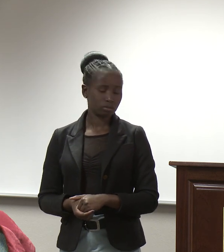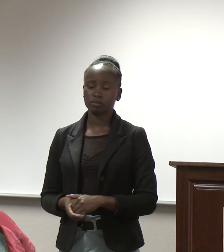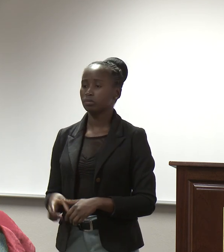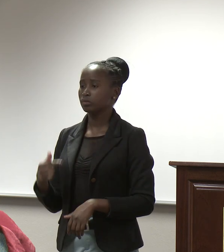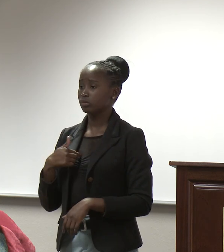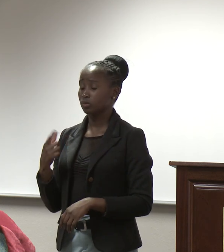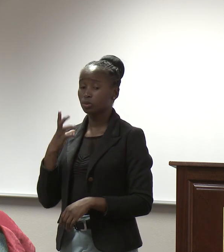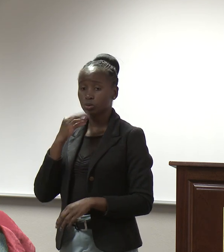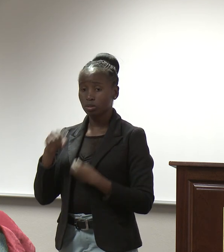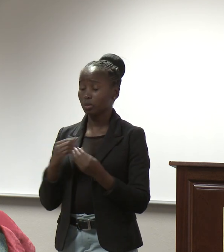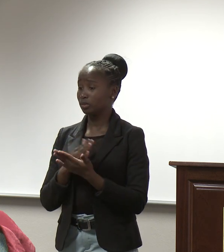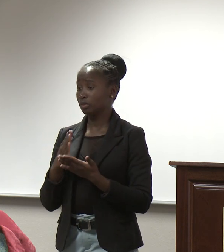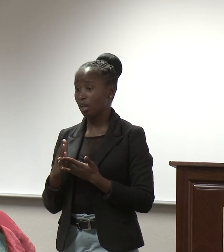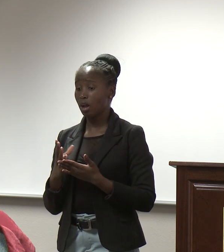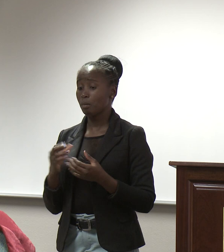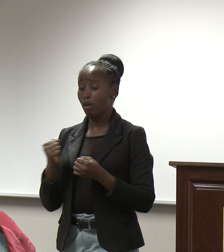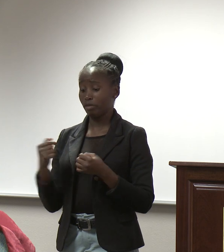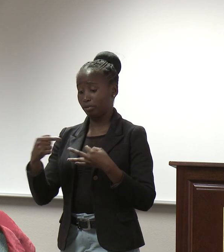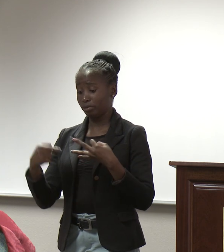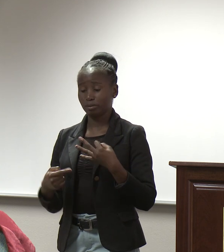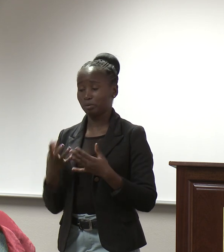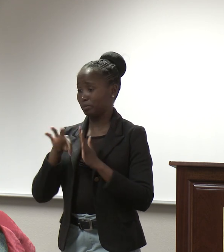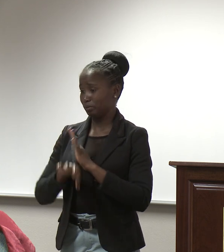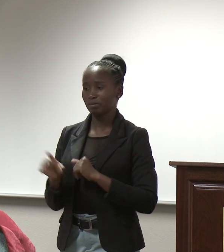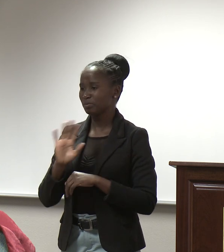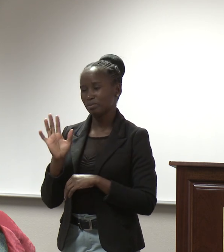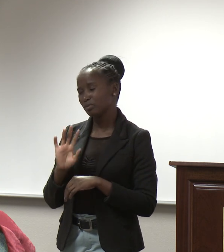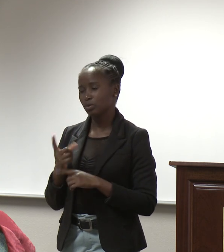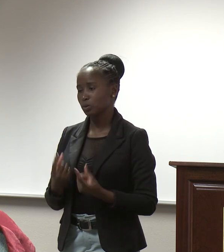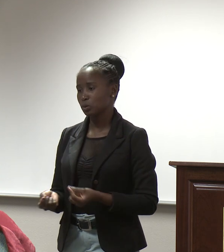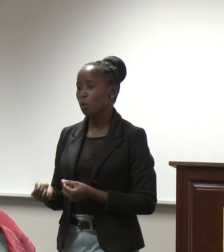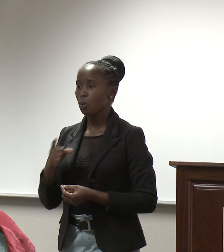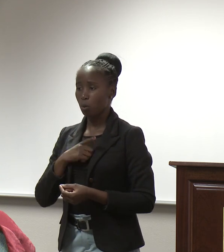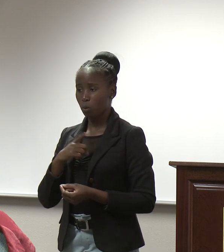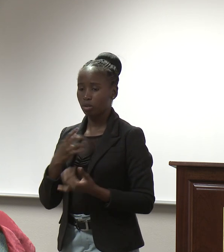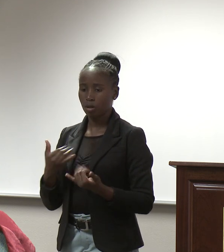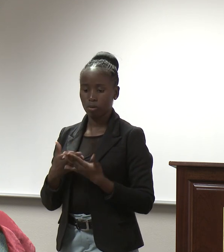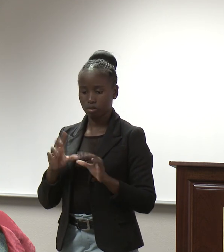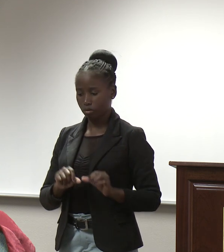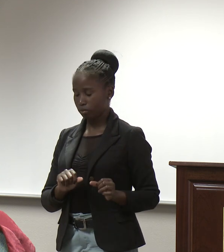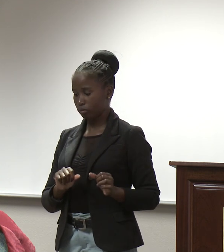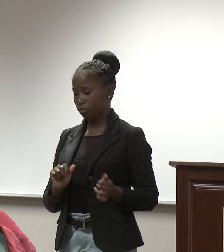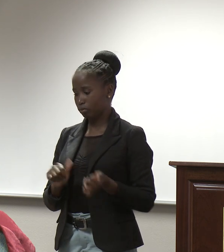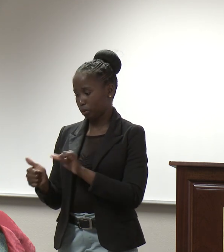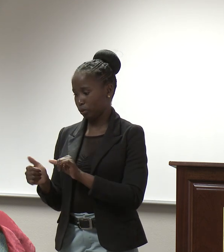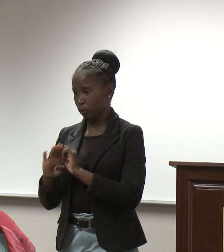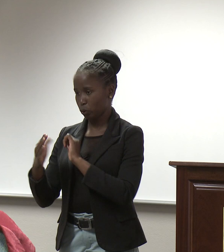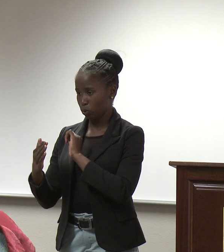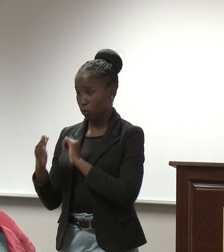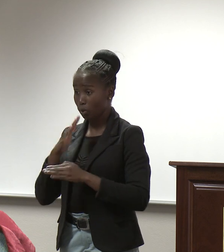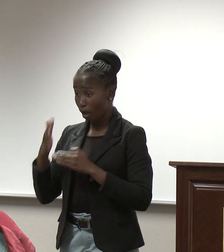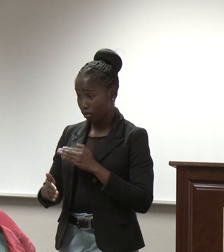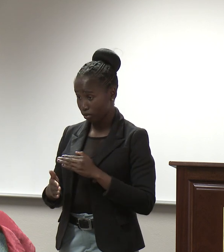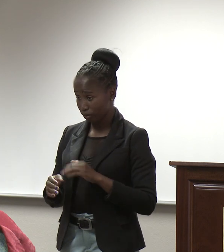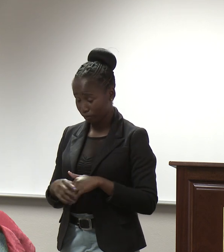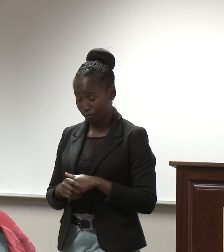about some of the specificities of Africa now, because I want to move on to the end. But what I want to see